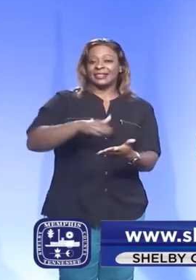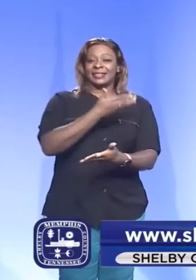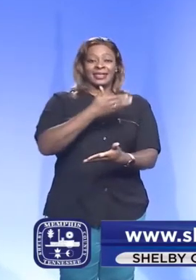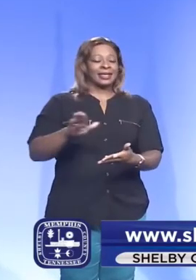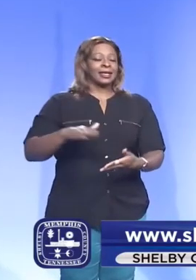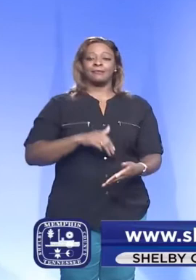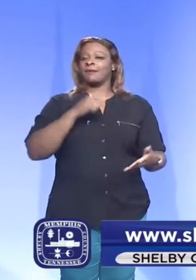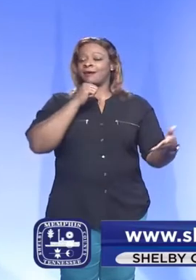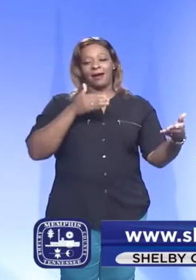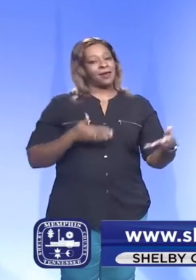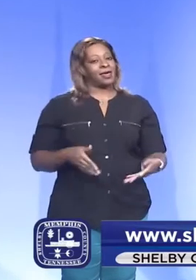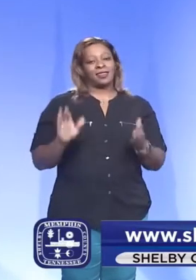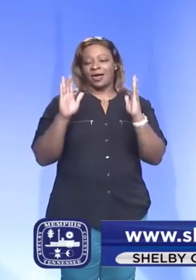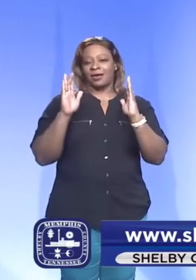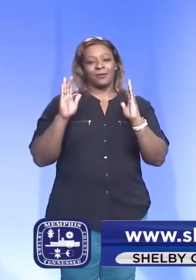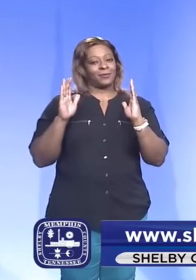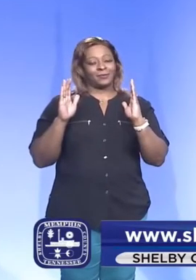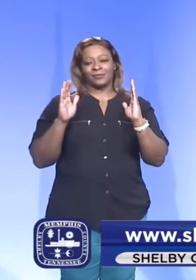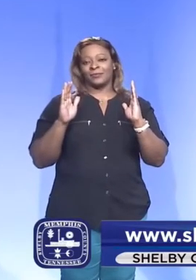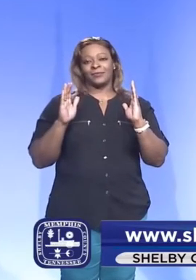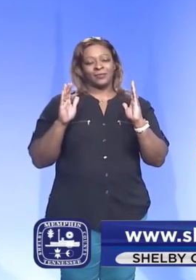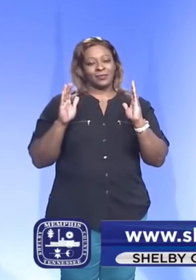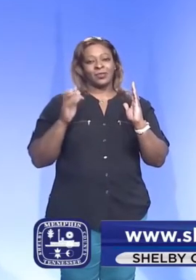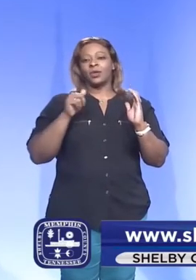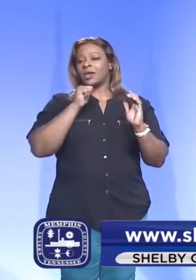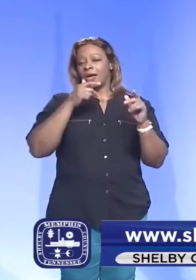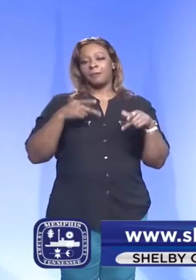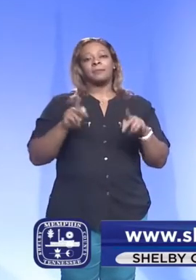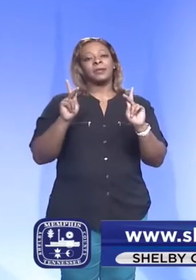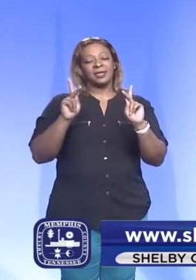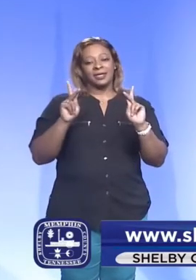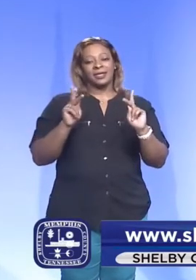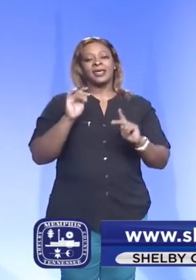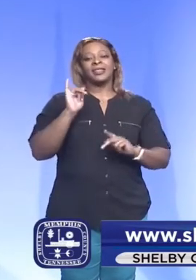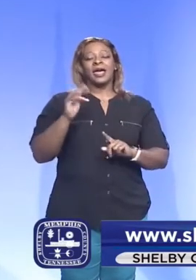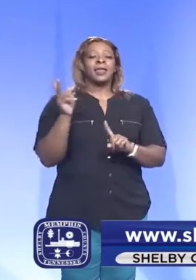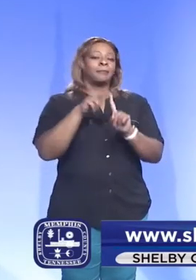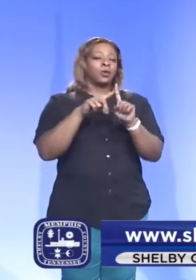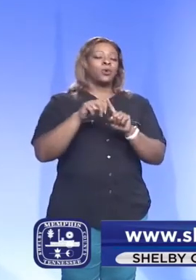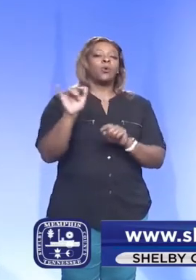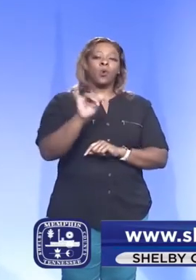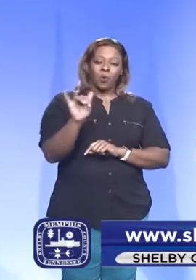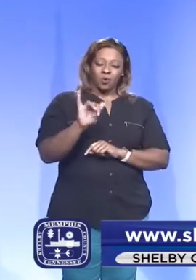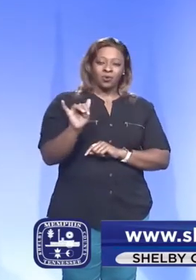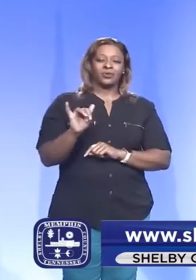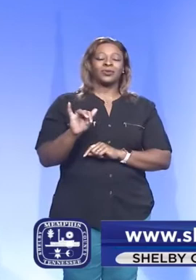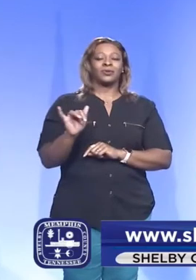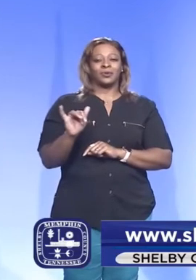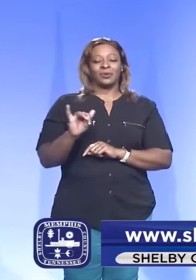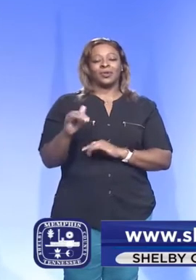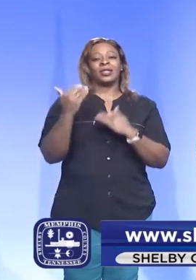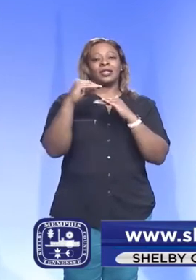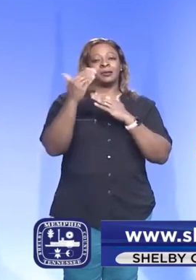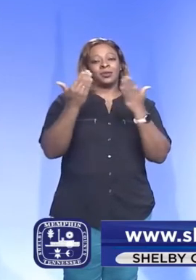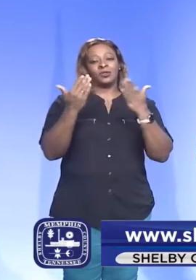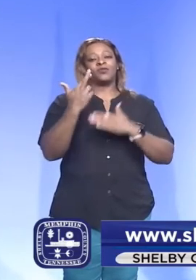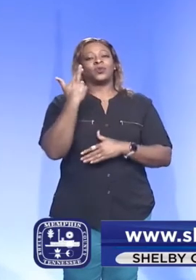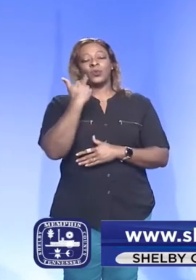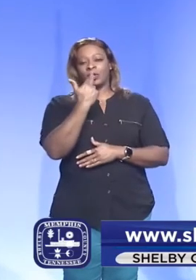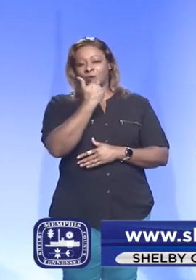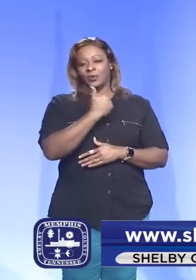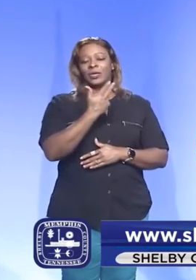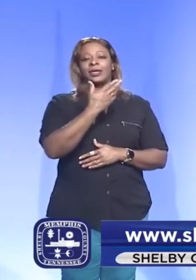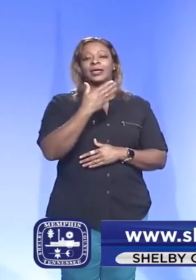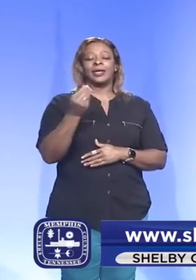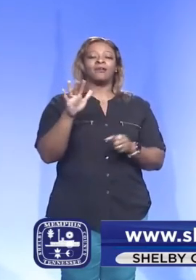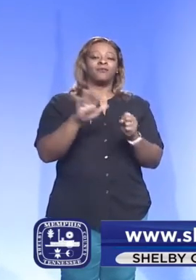not allowed or permitted. That will apply also to the limited service restaurants and